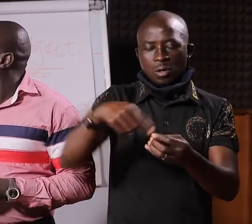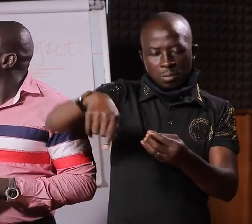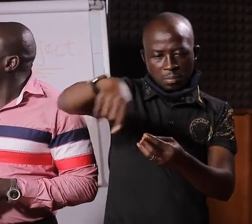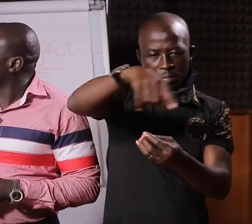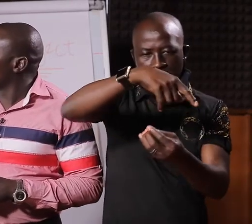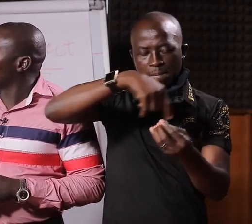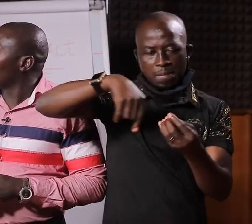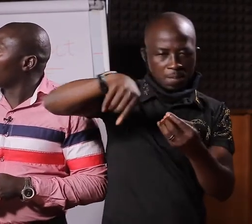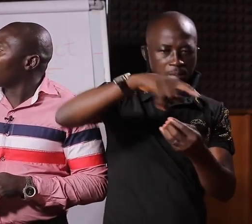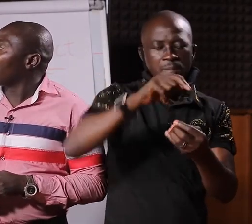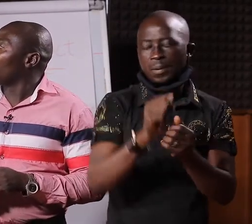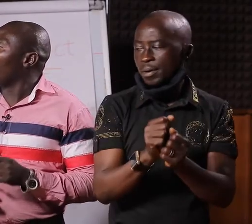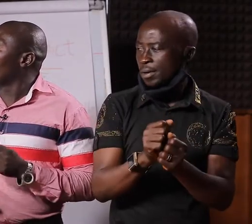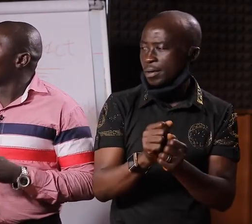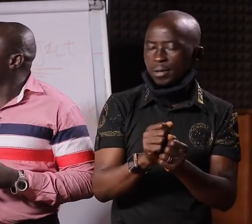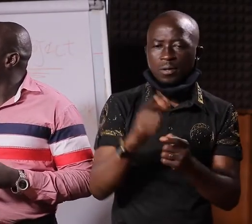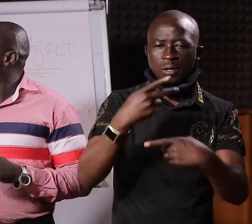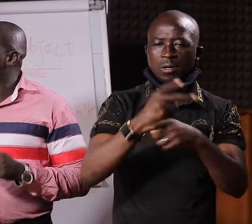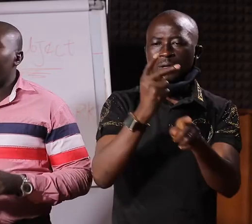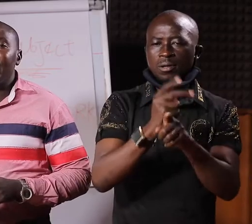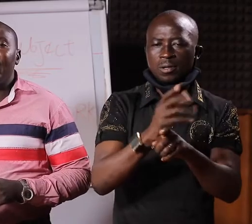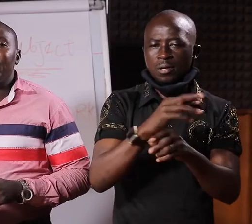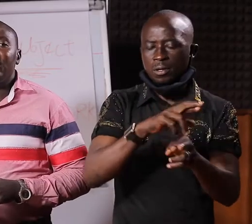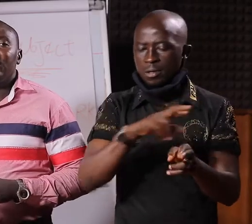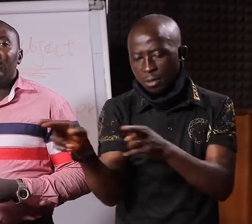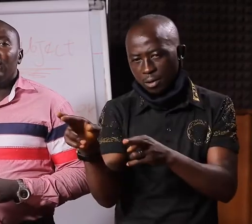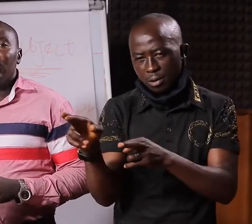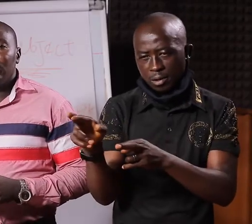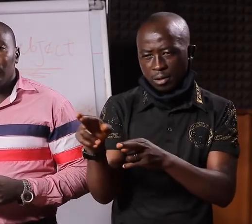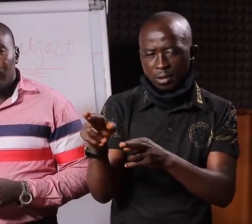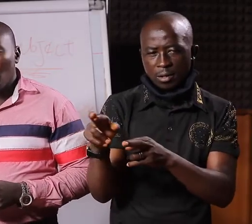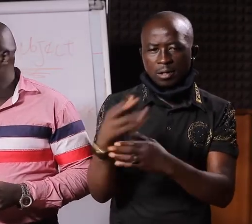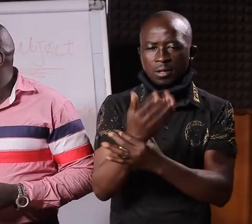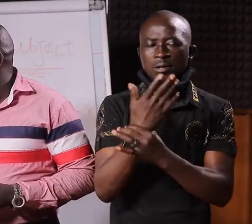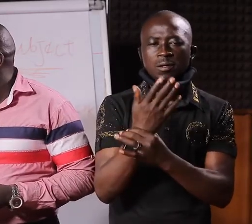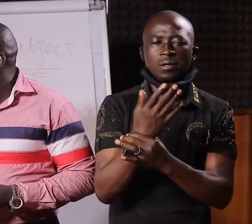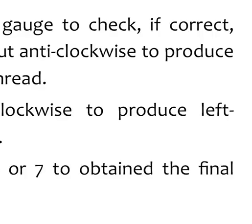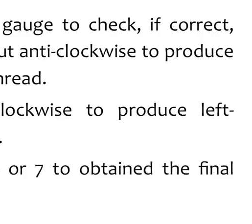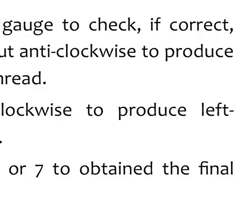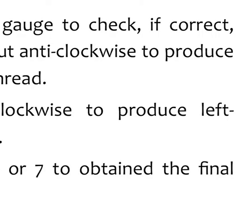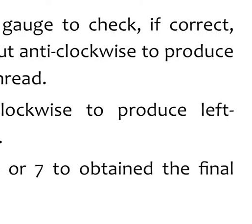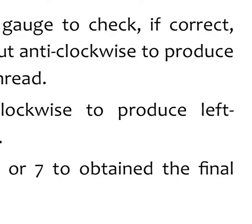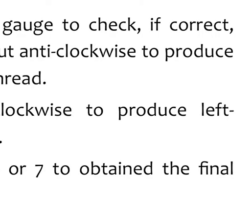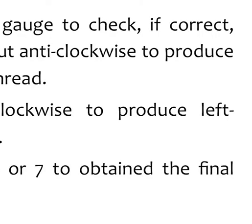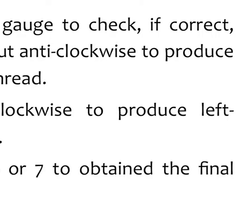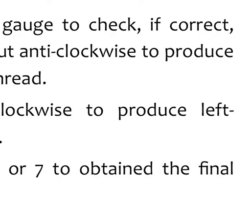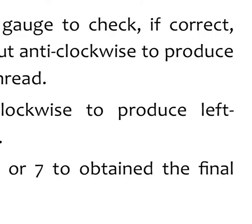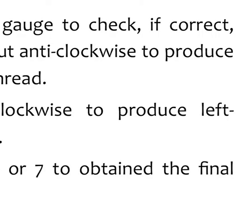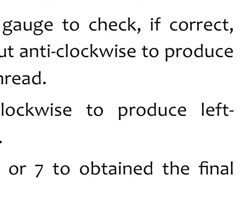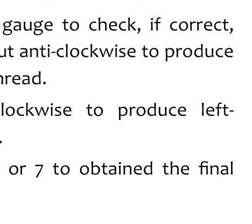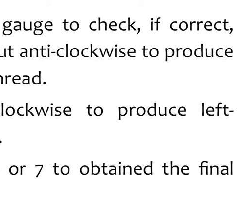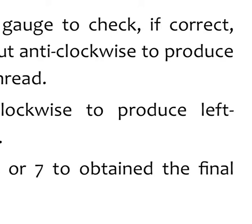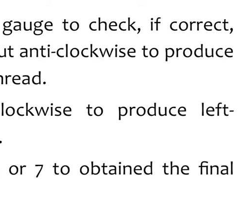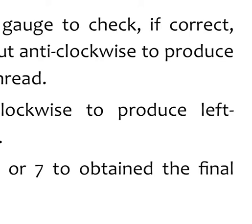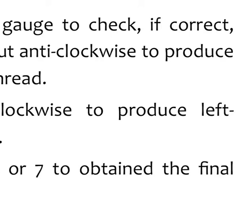anti-clockwise operation, you are producing a right-handed thread on the lathe. Now the next